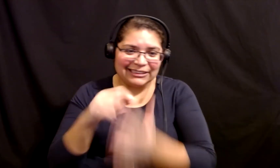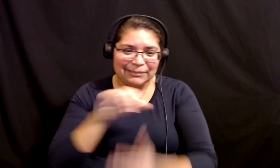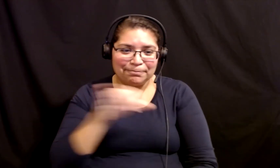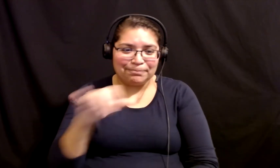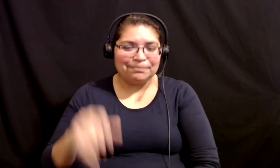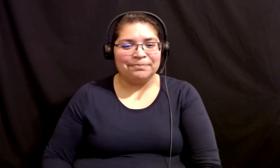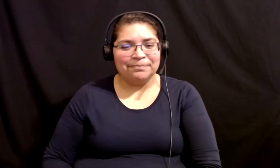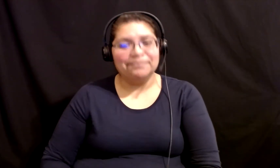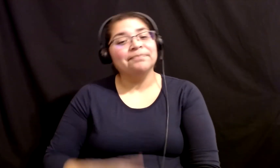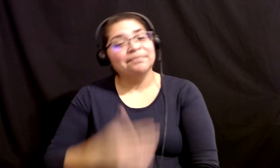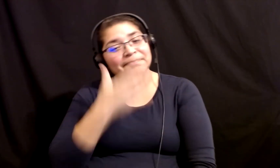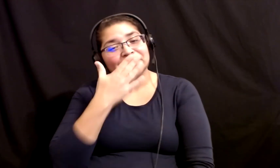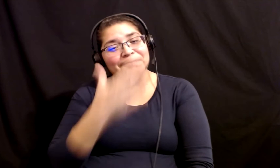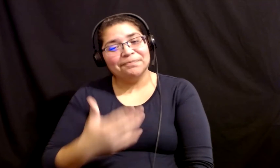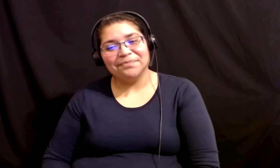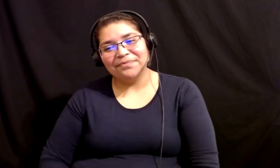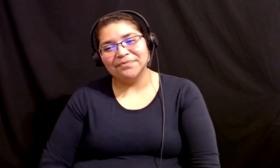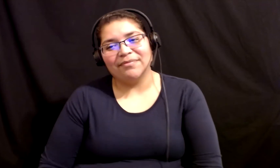So thank you.